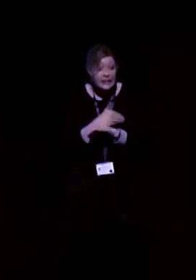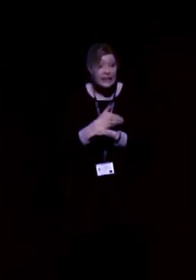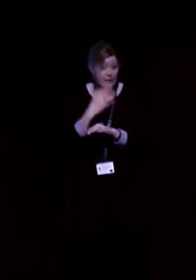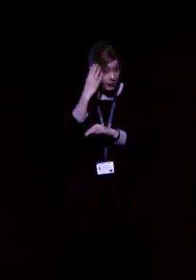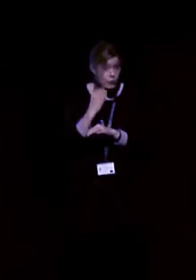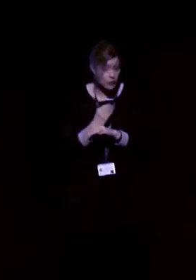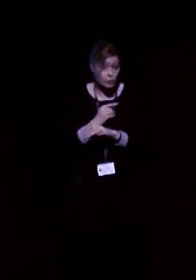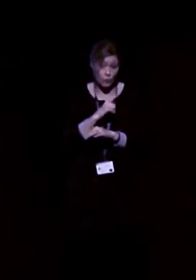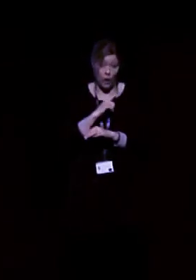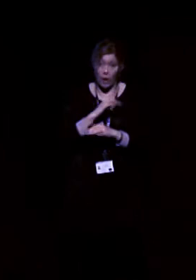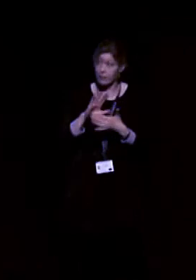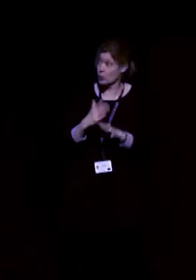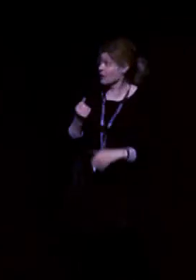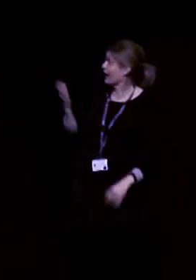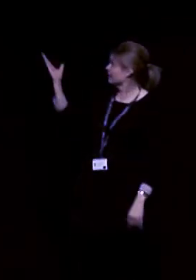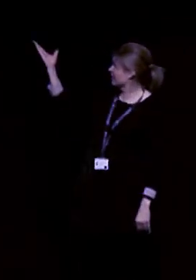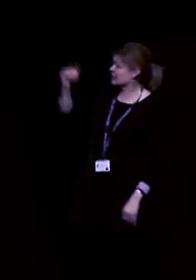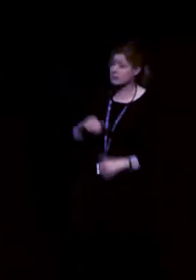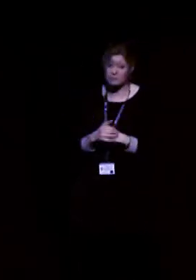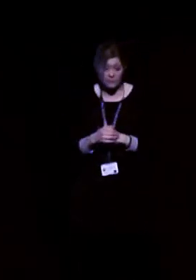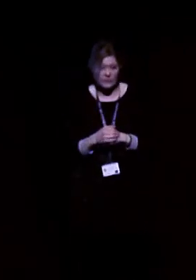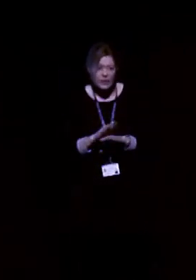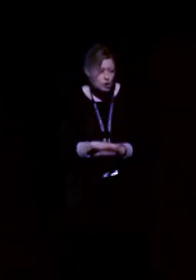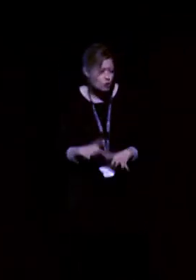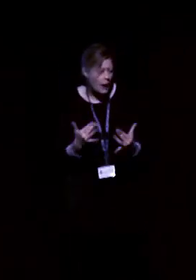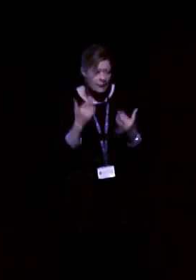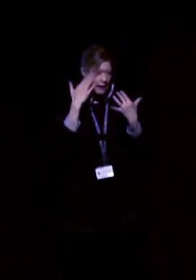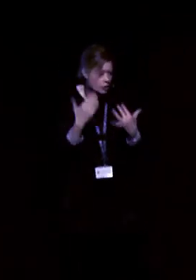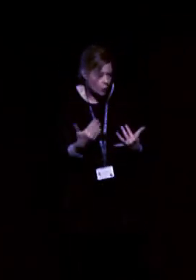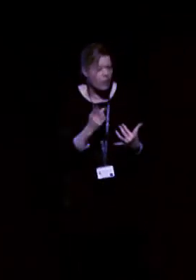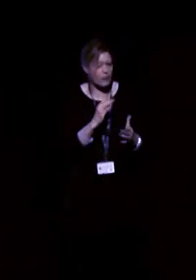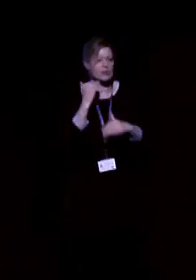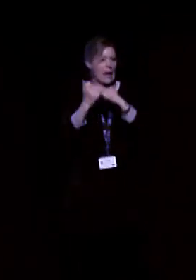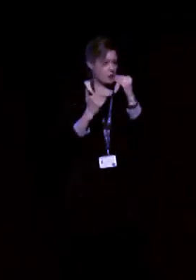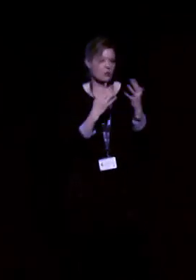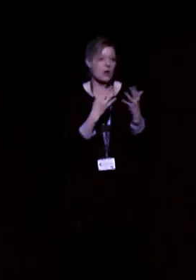media. The figure is not known in children. Now, it's not uncommon